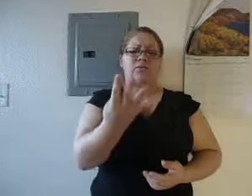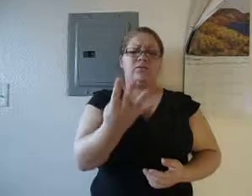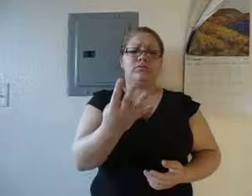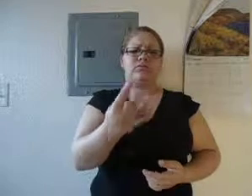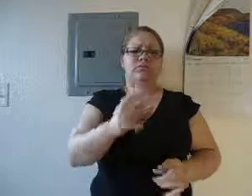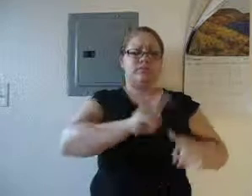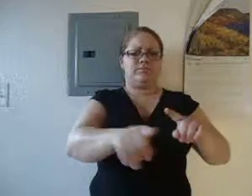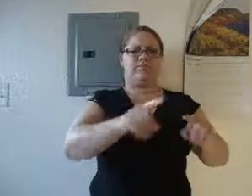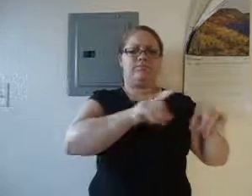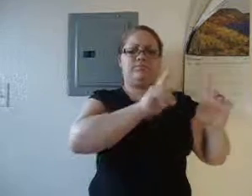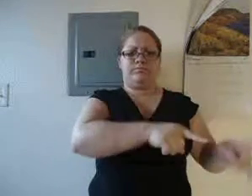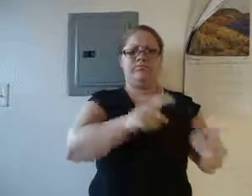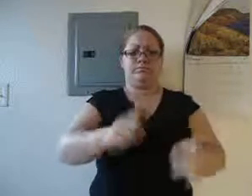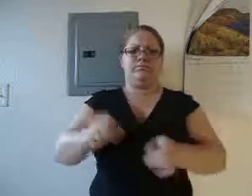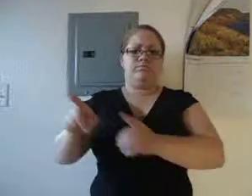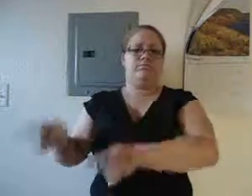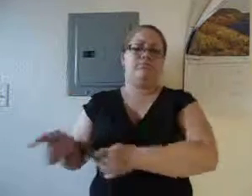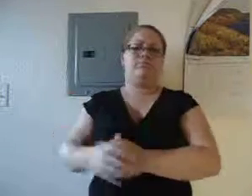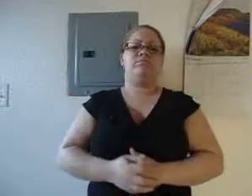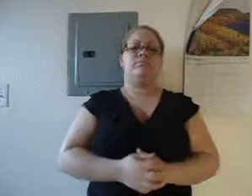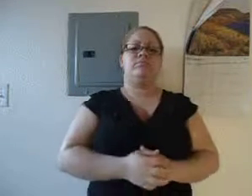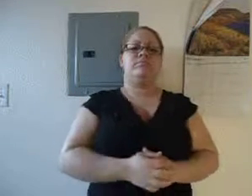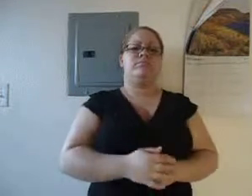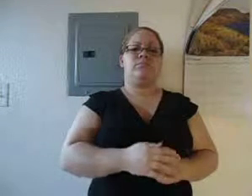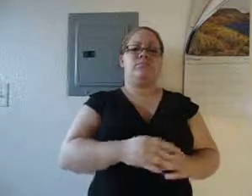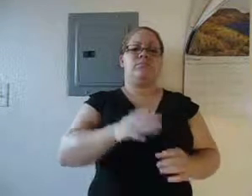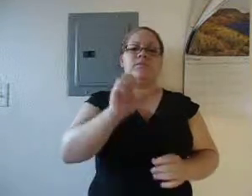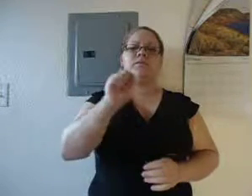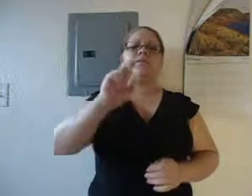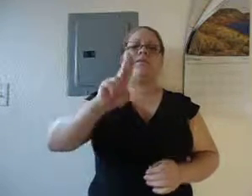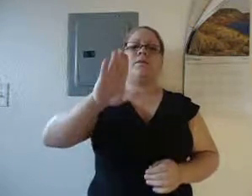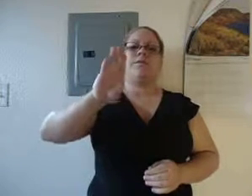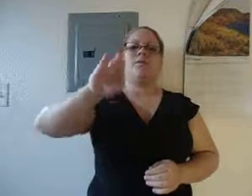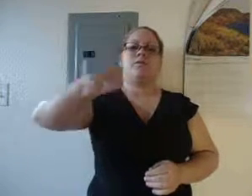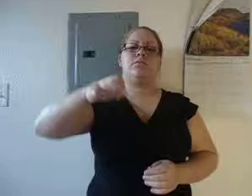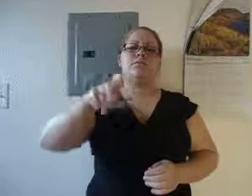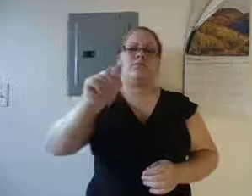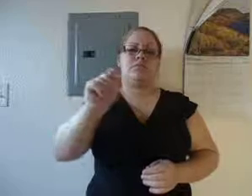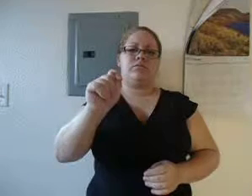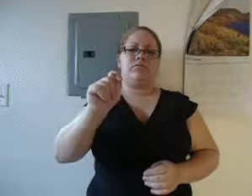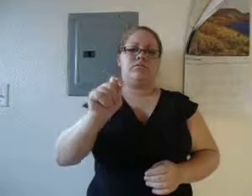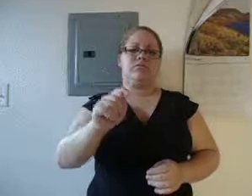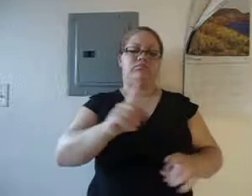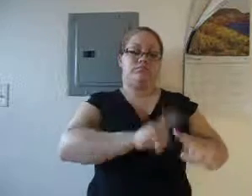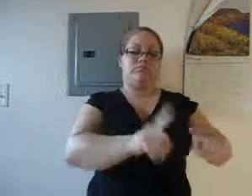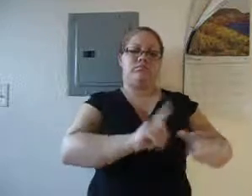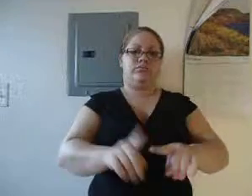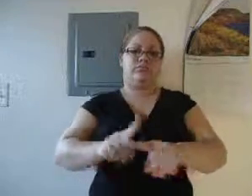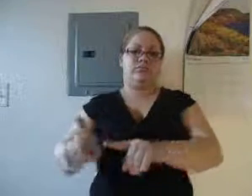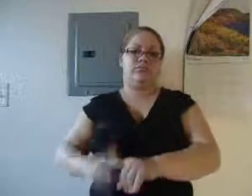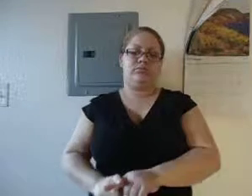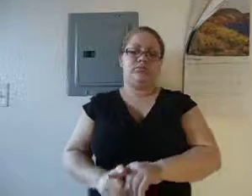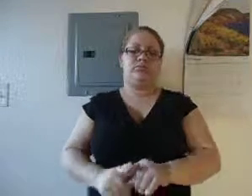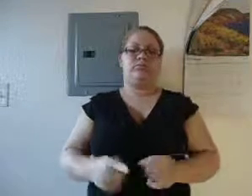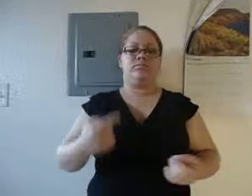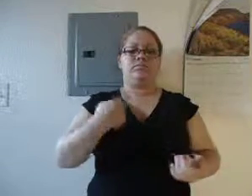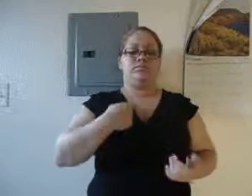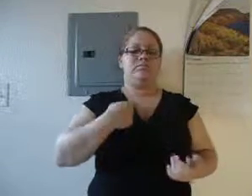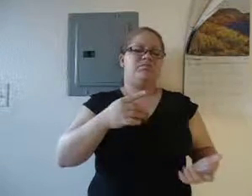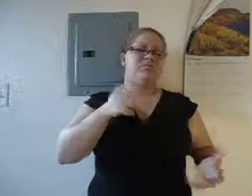by random, really. I just decide which ones I'm going to do at the beginning of that semester. And in the past I've